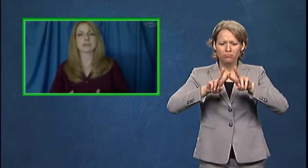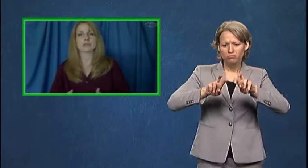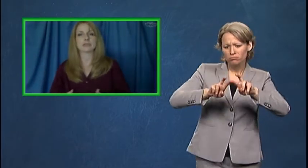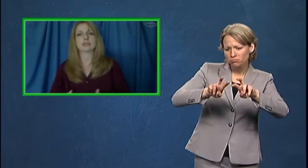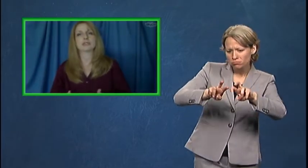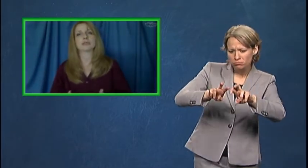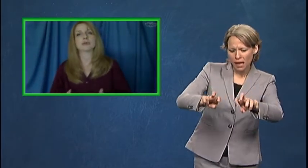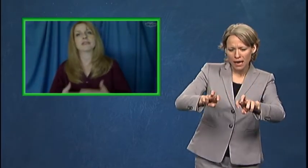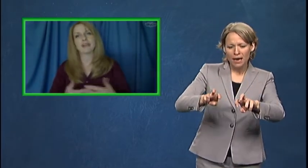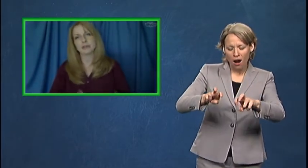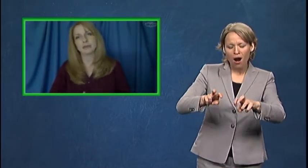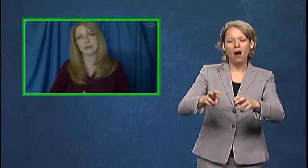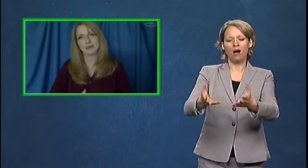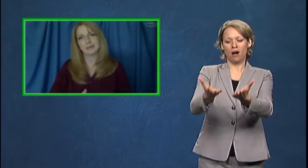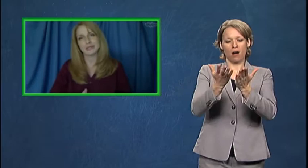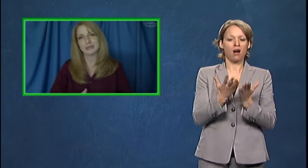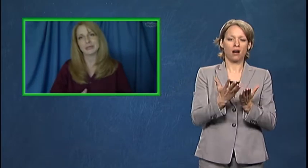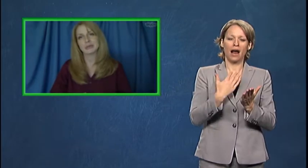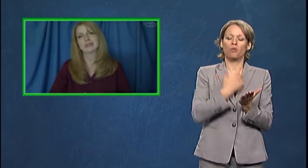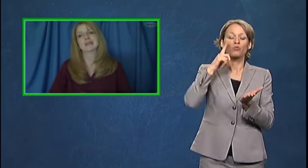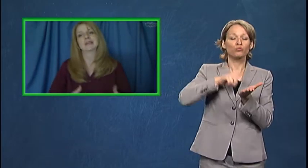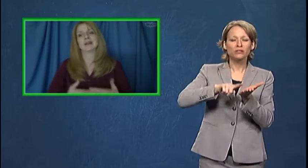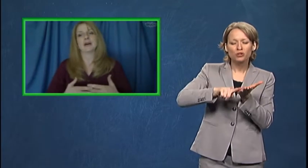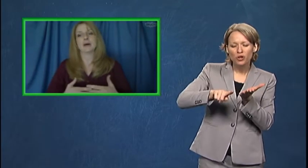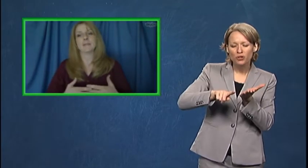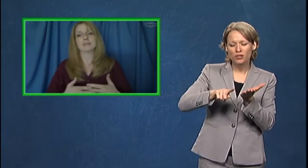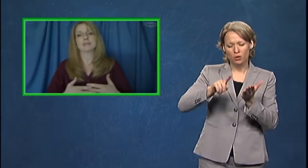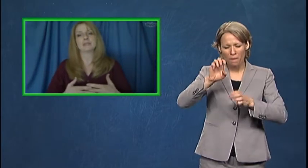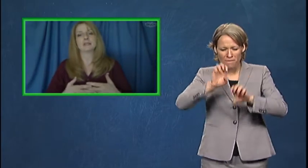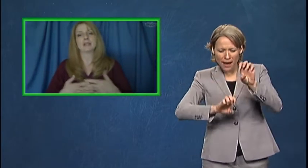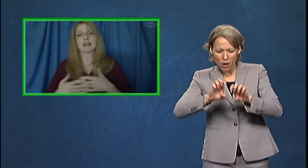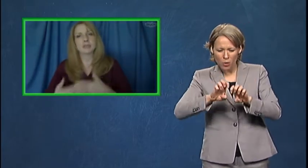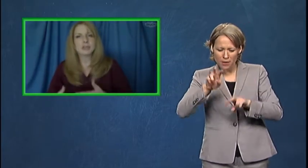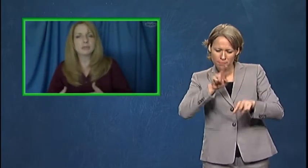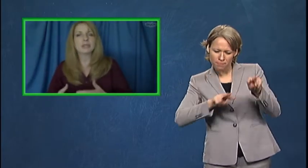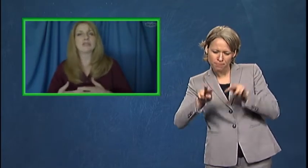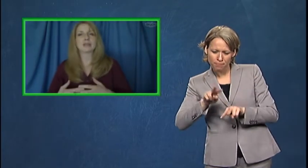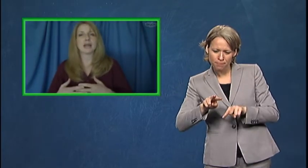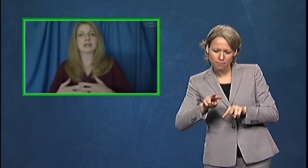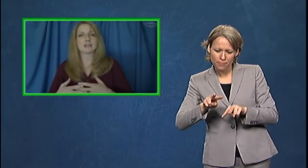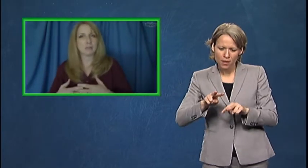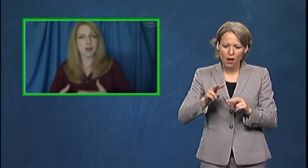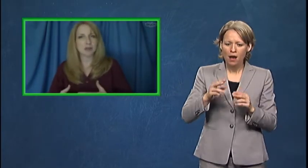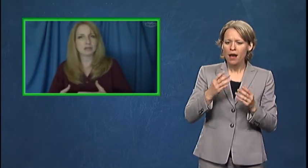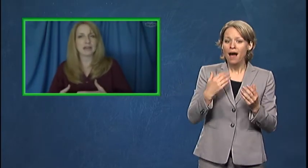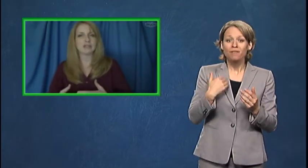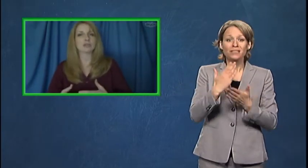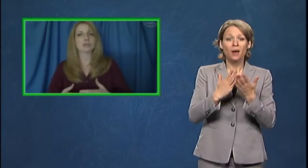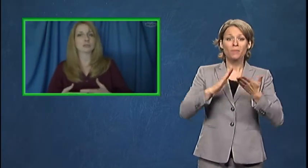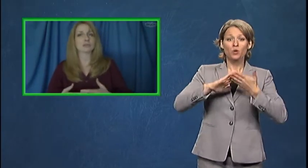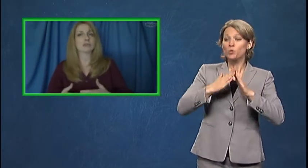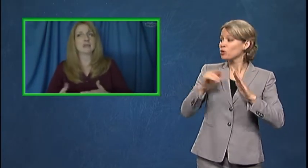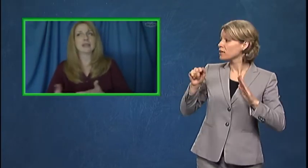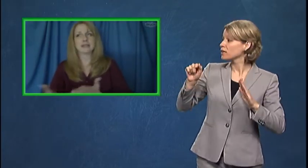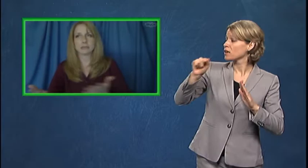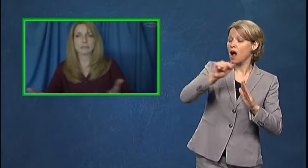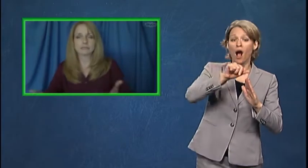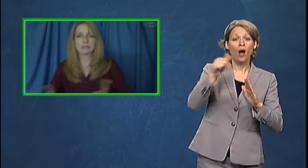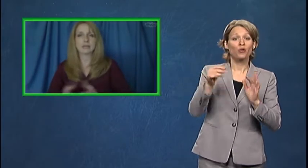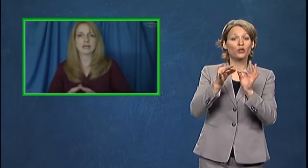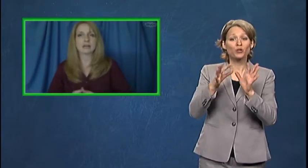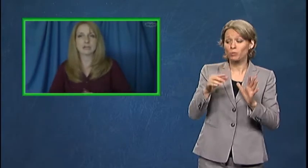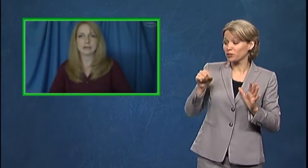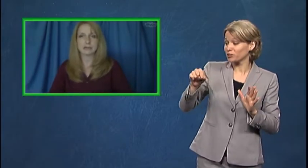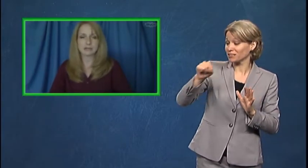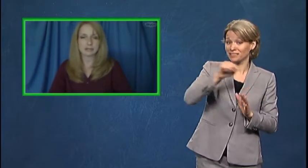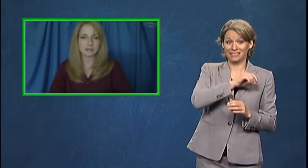action research to evaluate what we do, develop a community of practice among our staff interpreters, and then